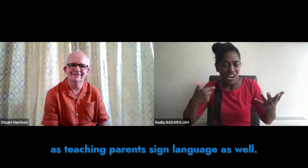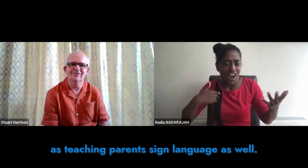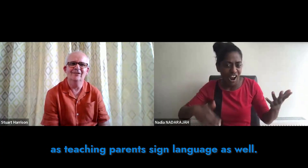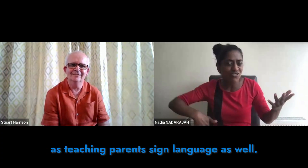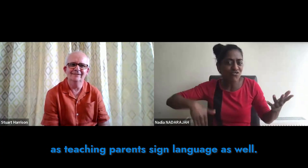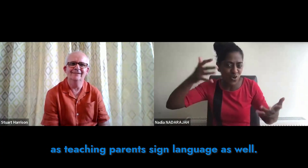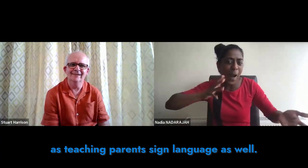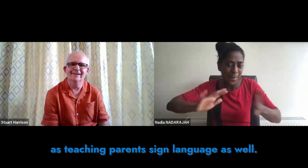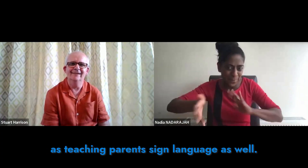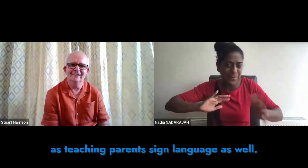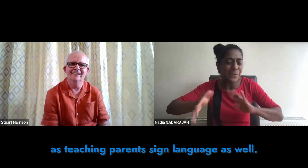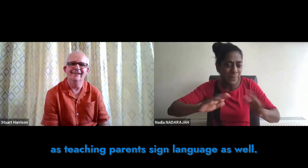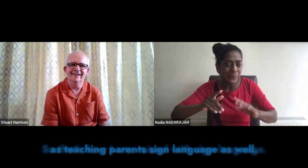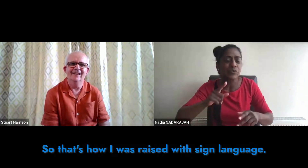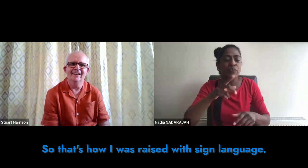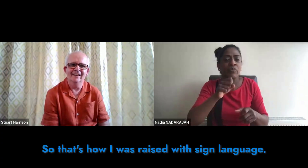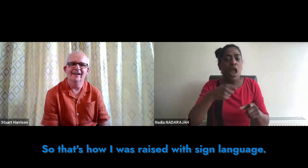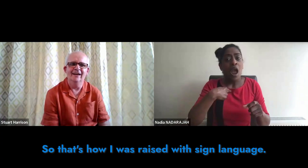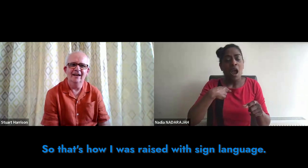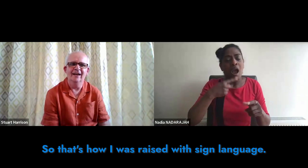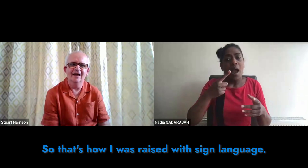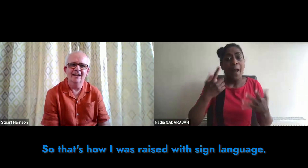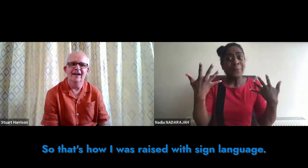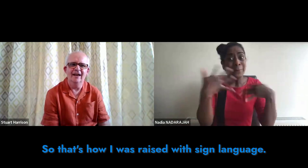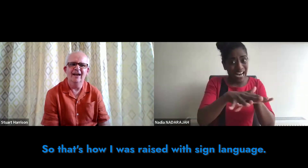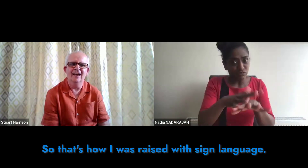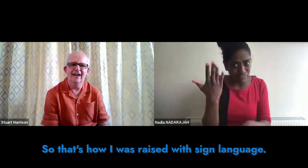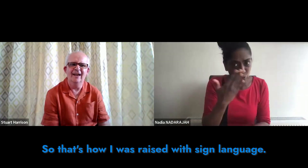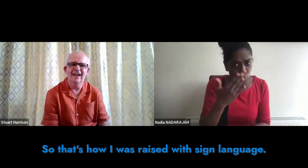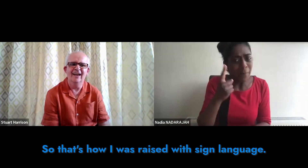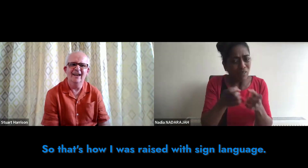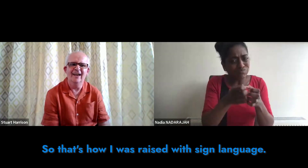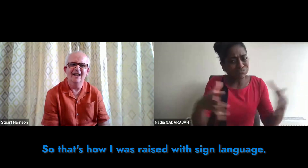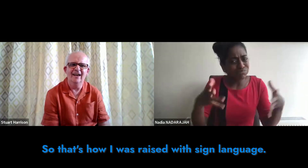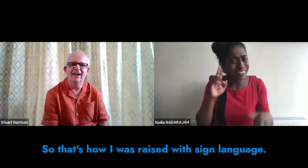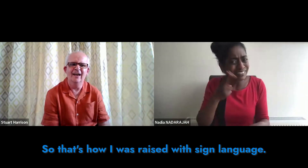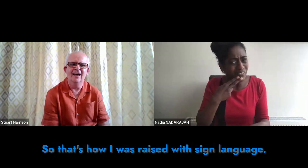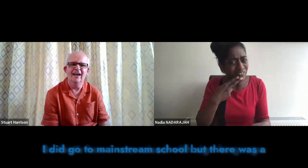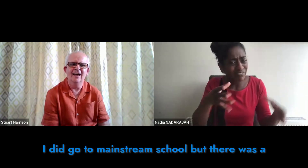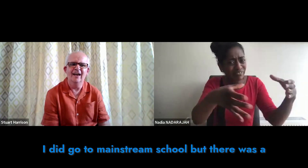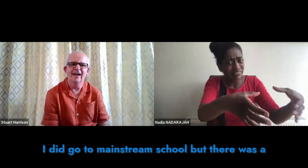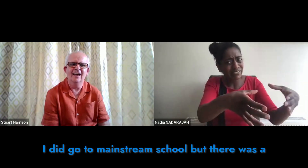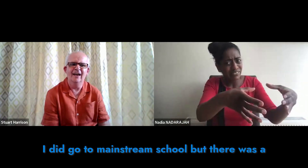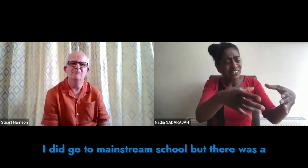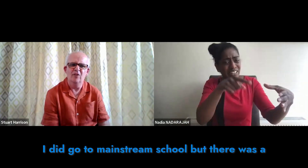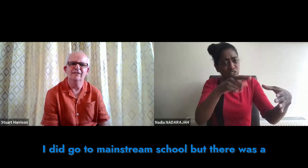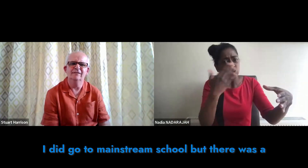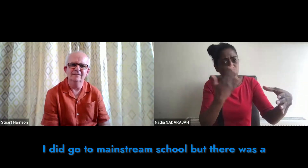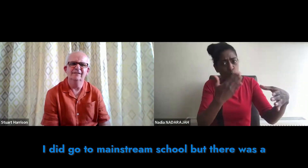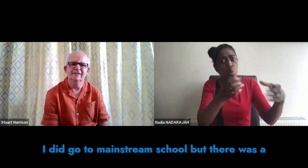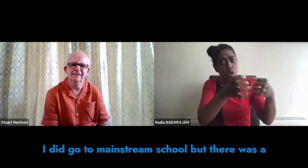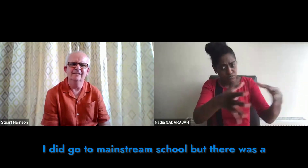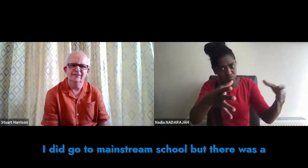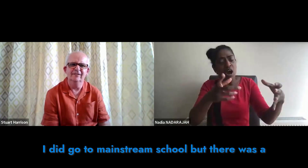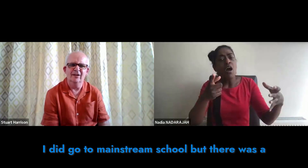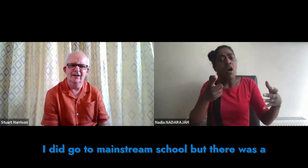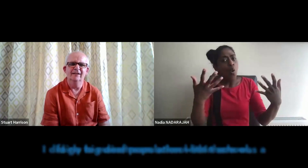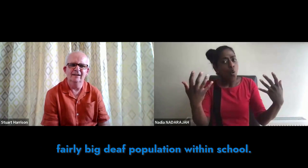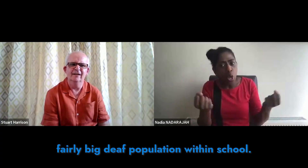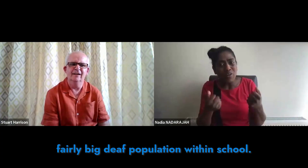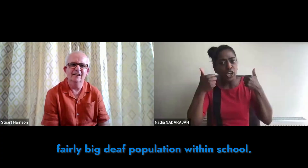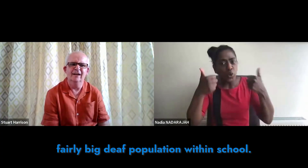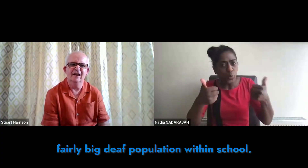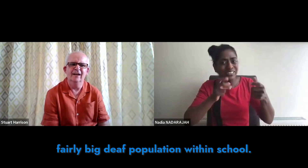teaching parents sign language as well. So that's how I was raised, with sign language. I did go to a mainstream school, but there